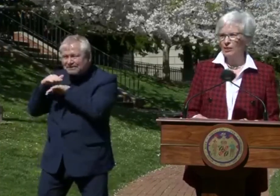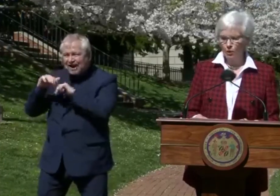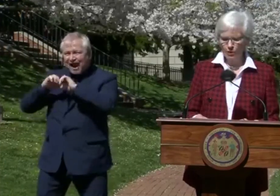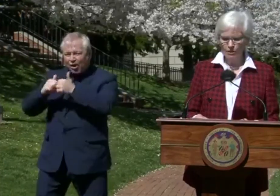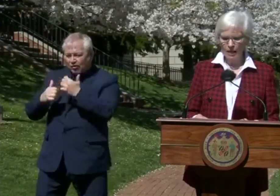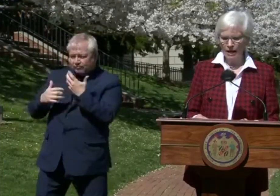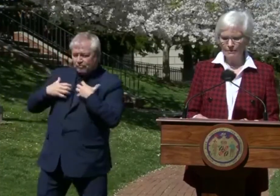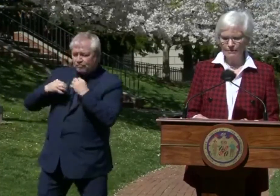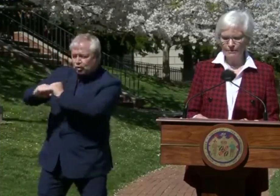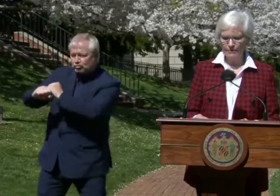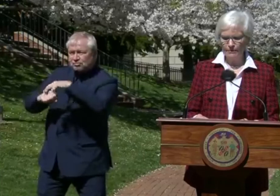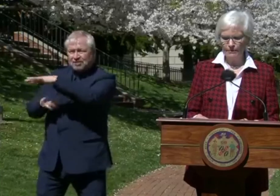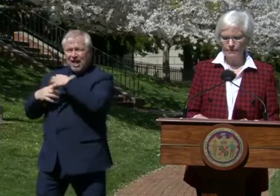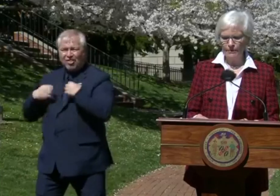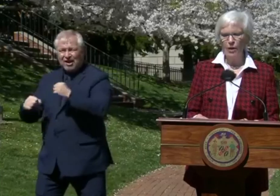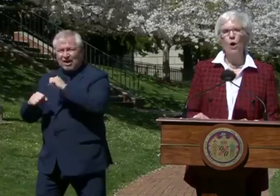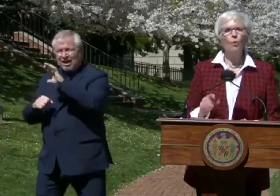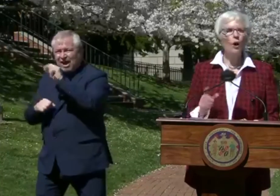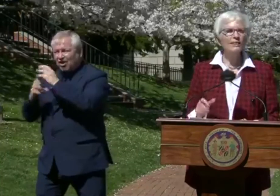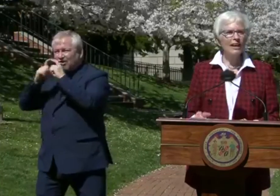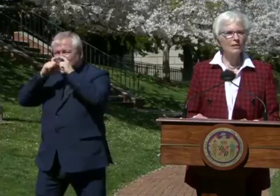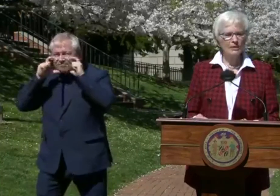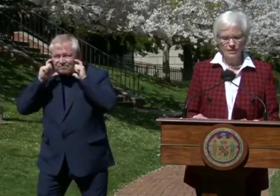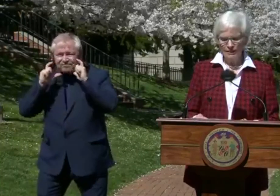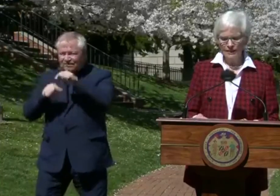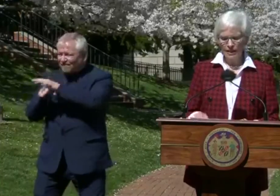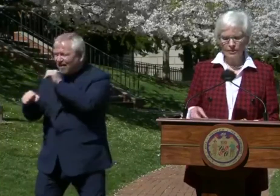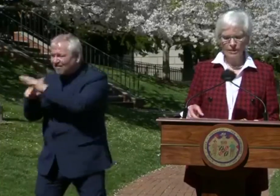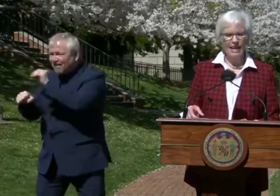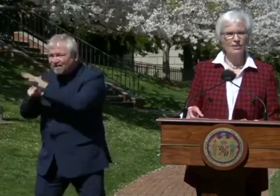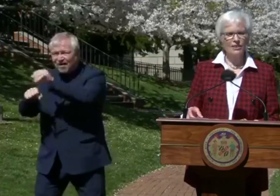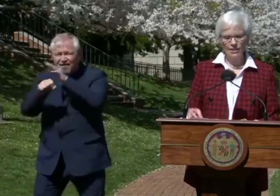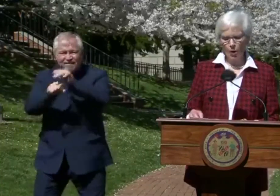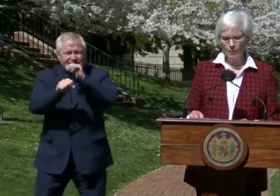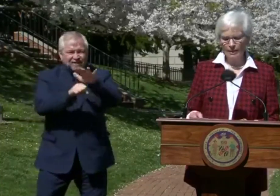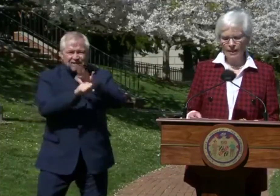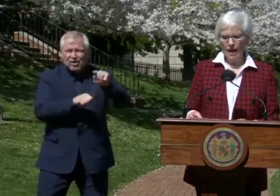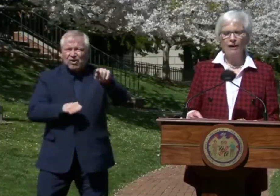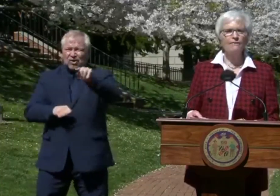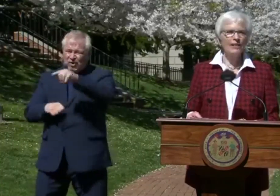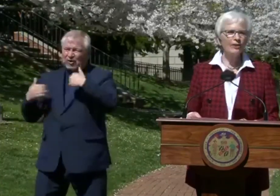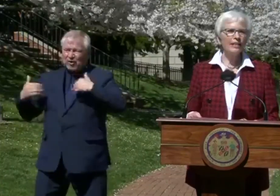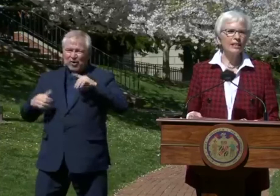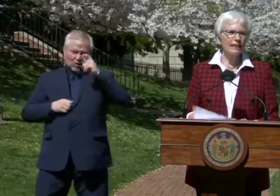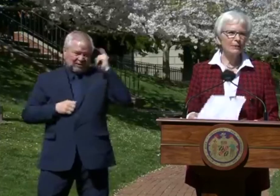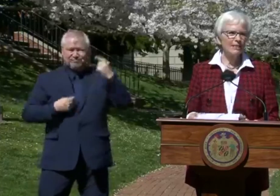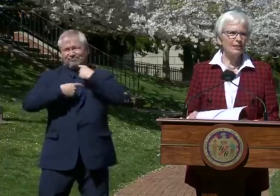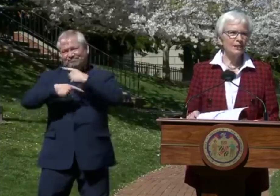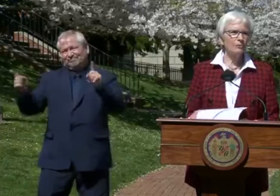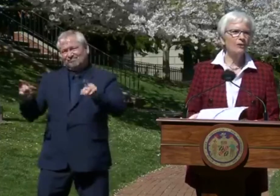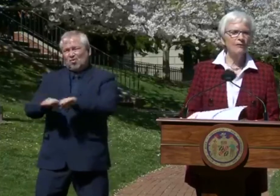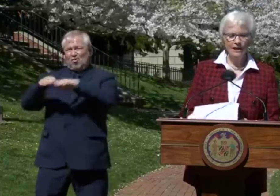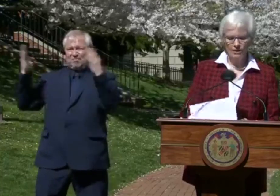is in short supply. One development that the governor announced is the opening of very